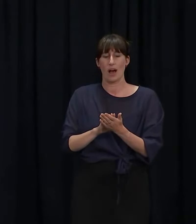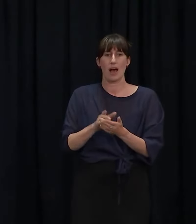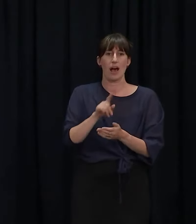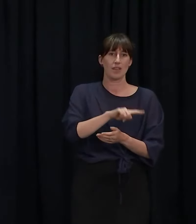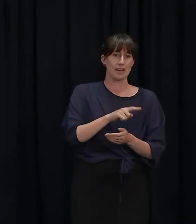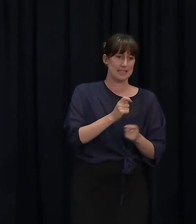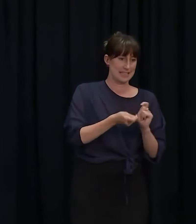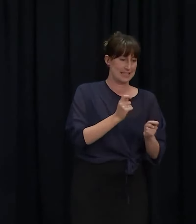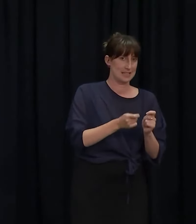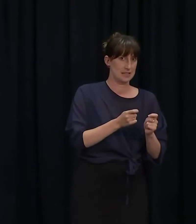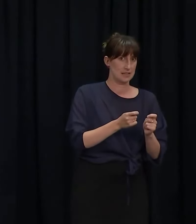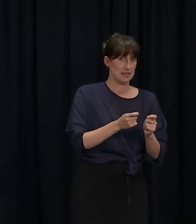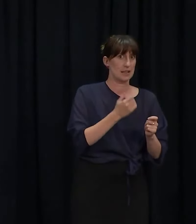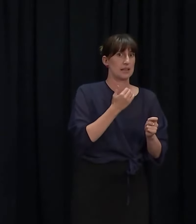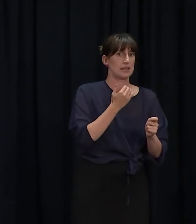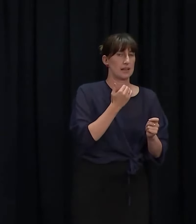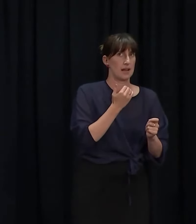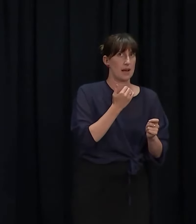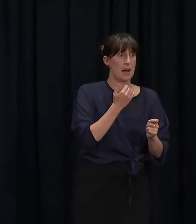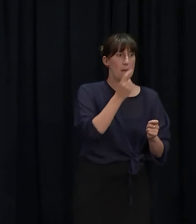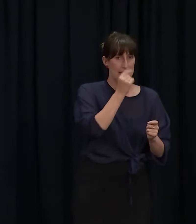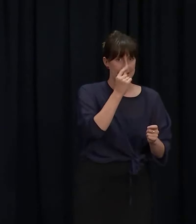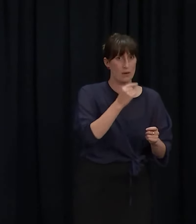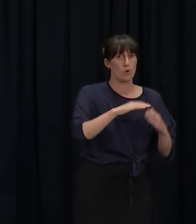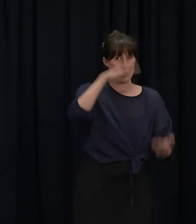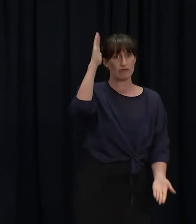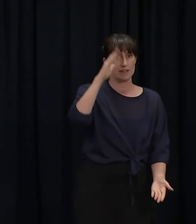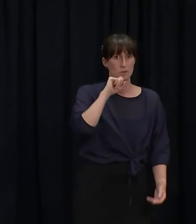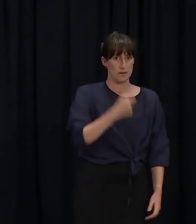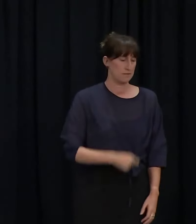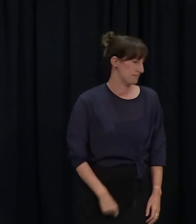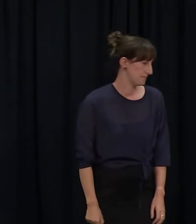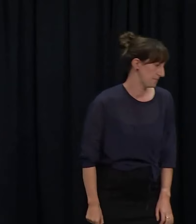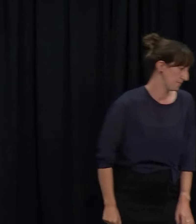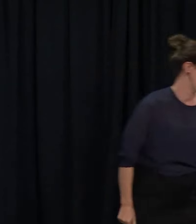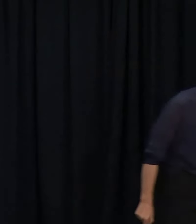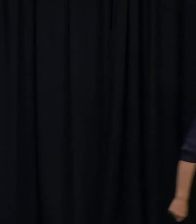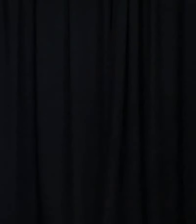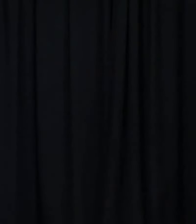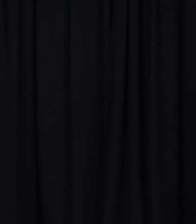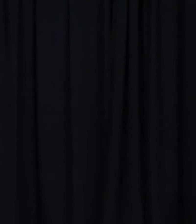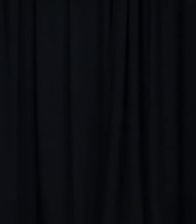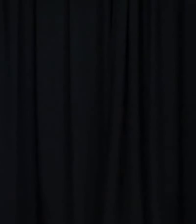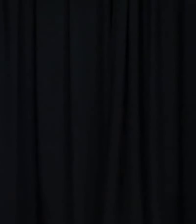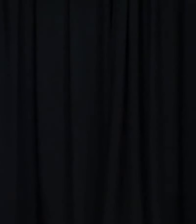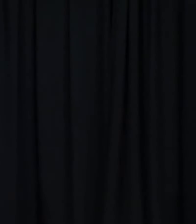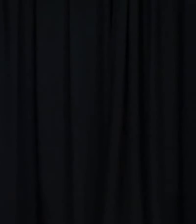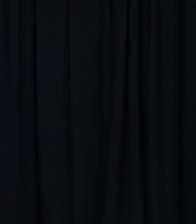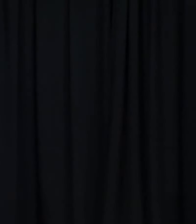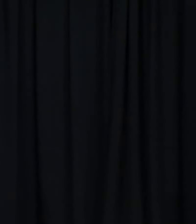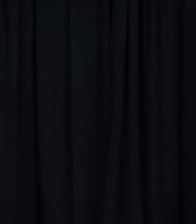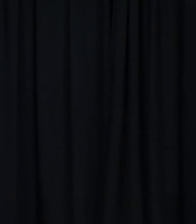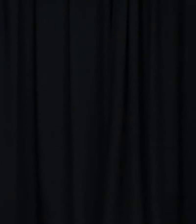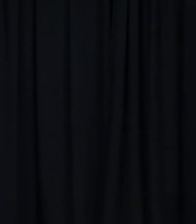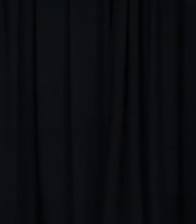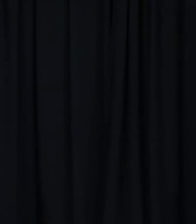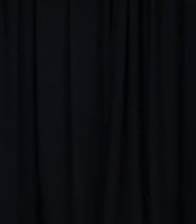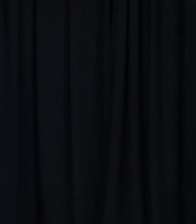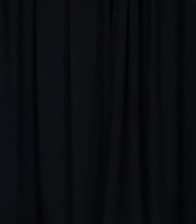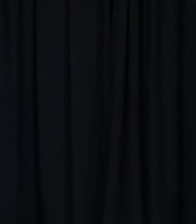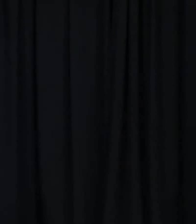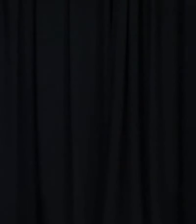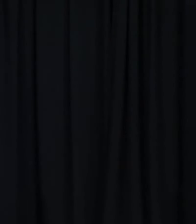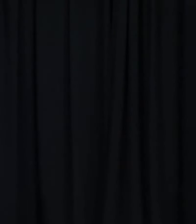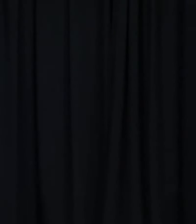reach that point. Yeah. Yes. Just on antivirals, will you be doing anything to get them into the country